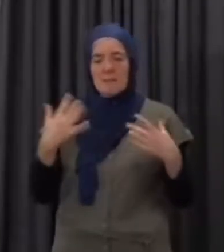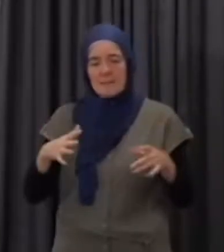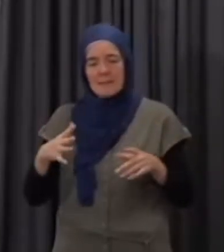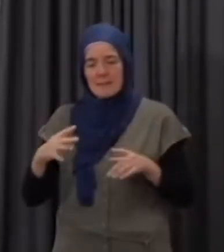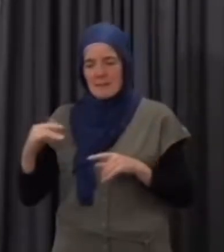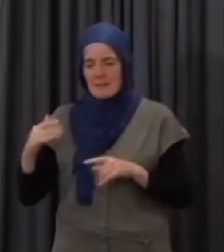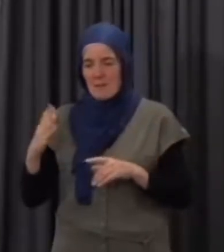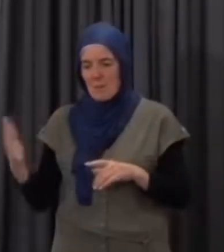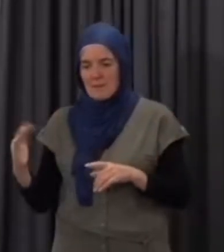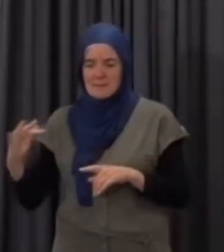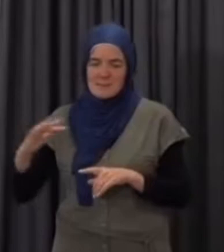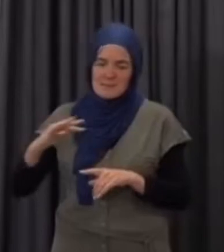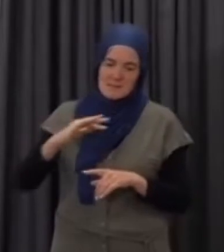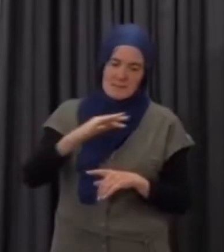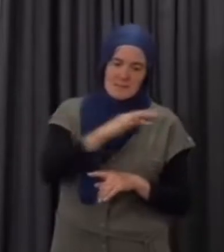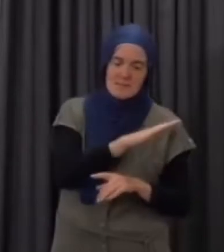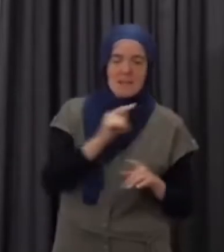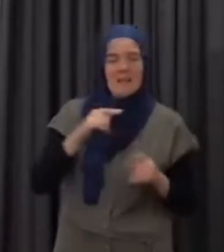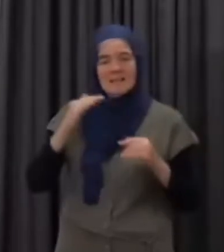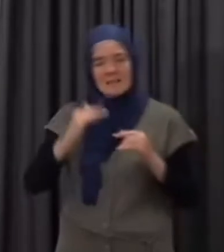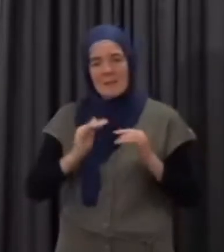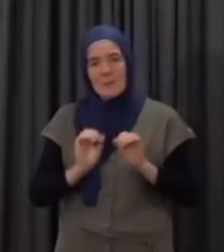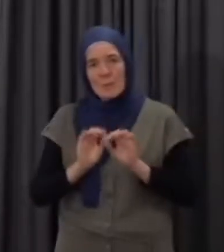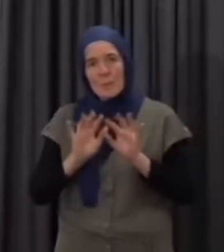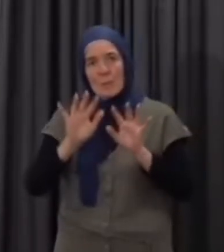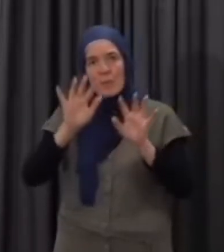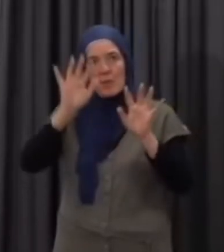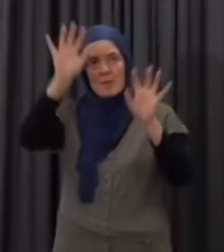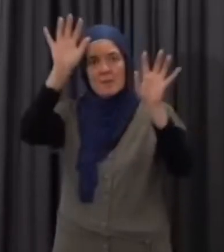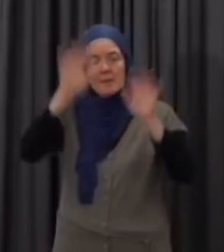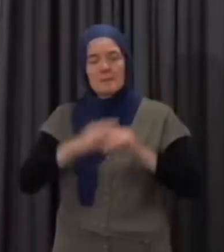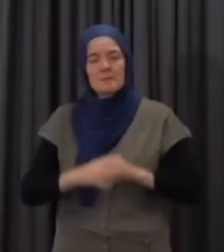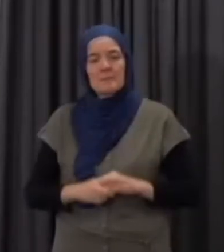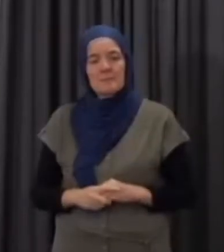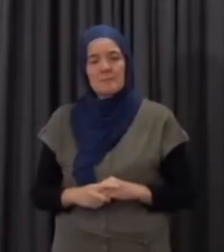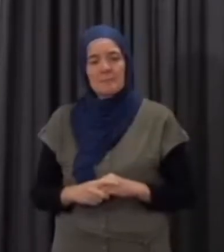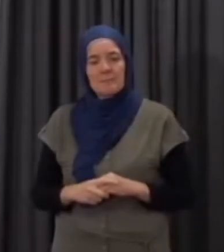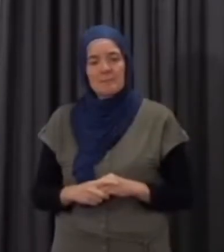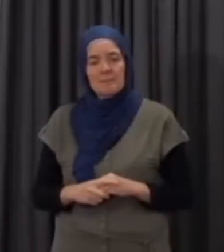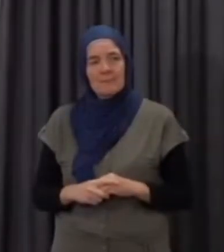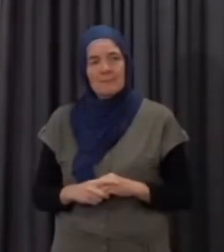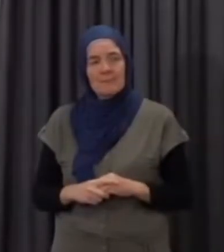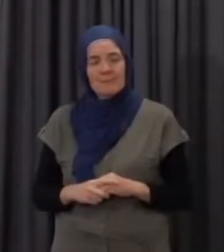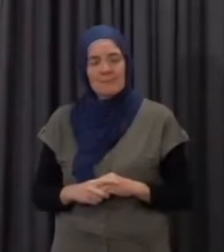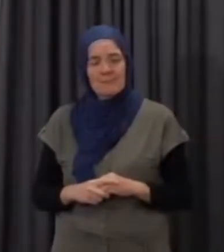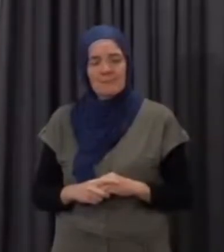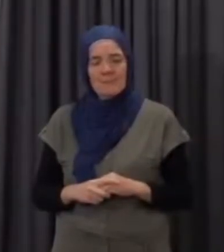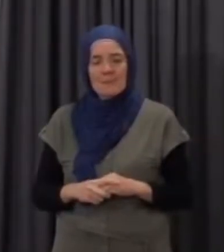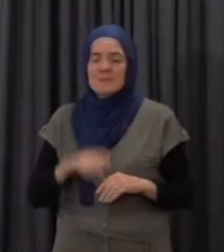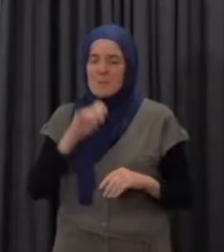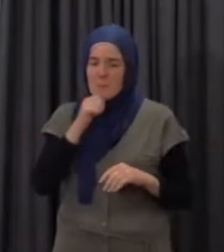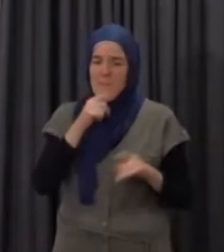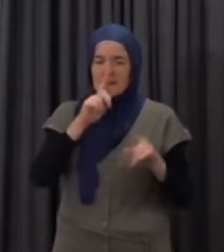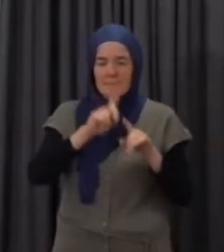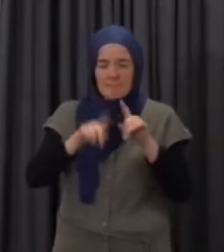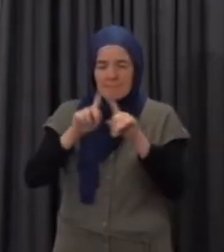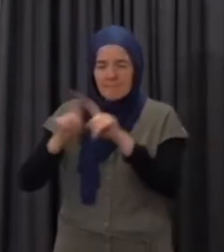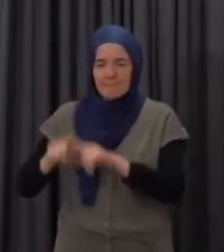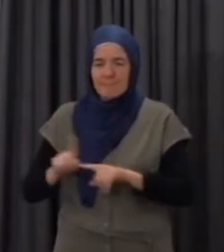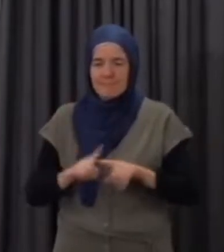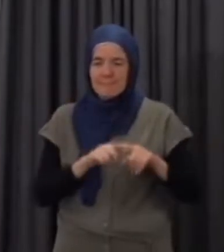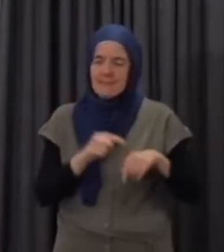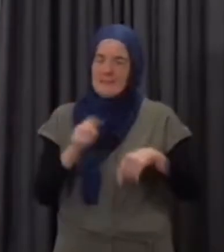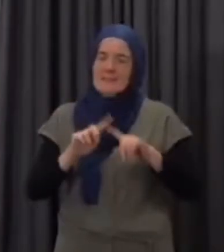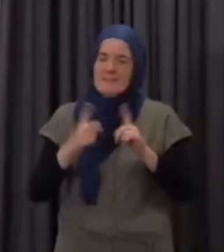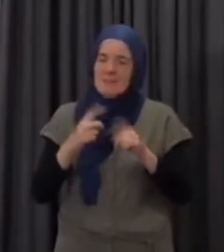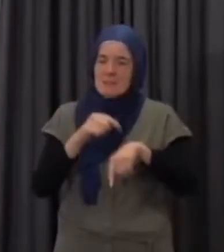east, south to north. So there is something about the fact that we will see variation across Wales at different stages. I think